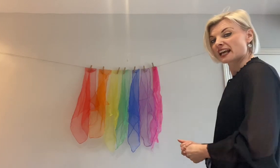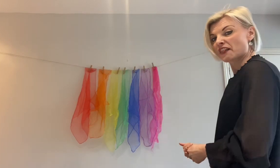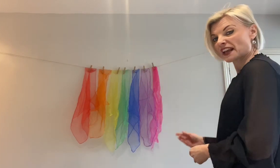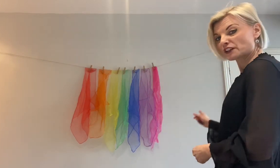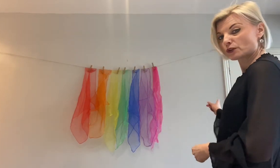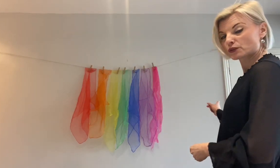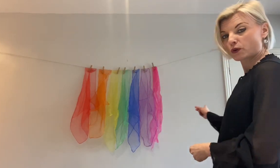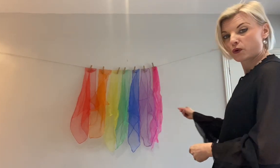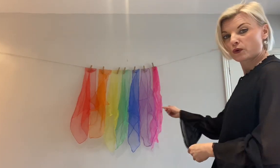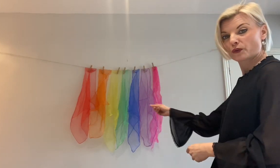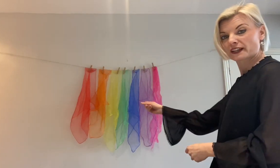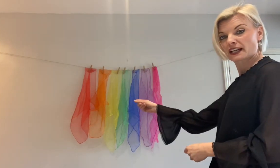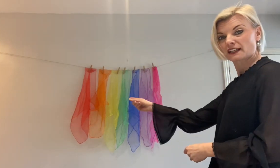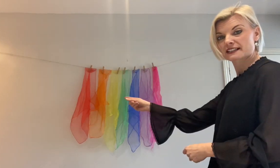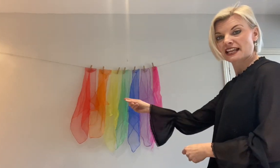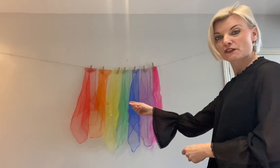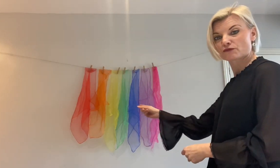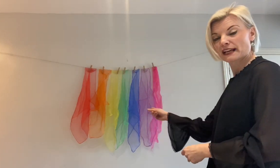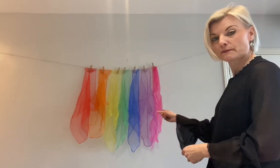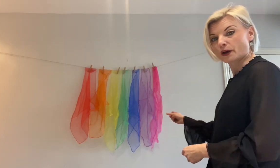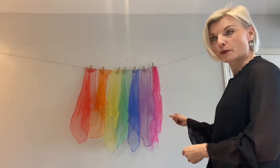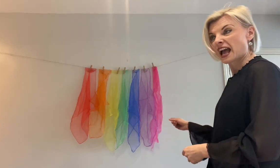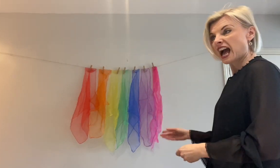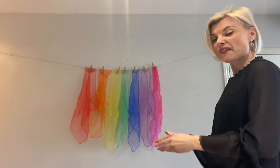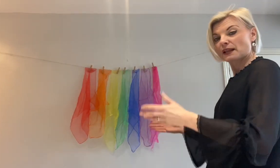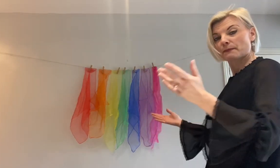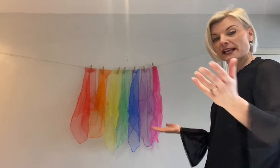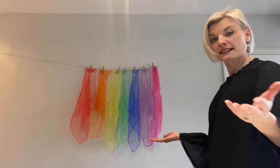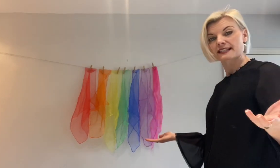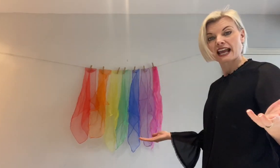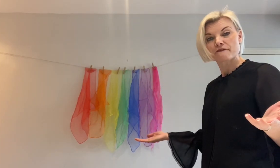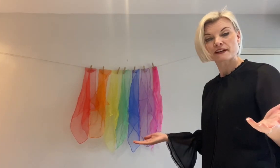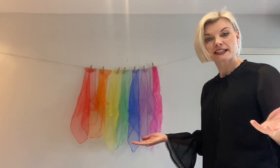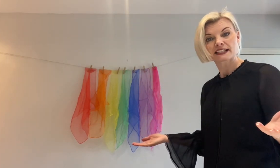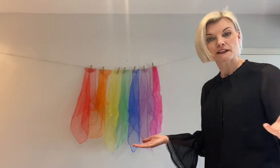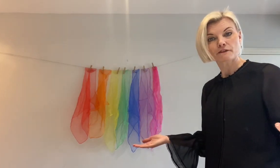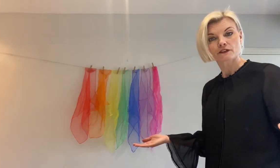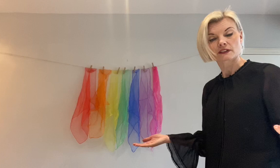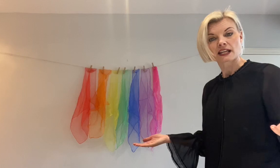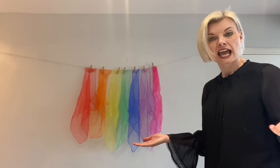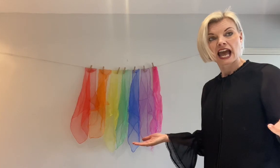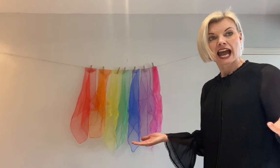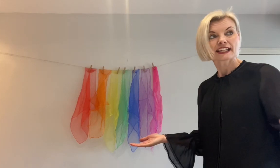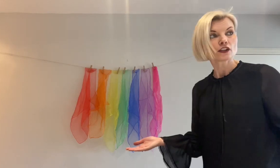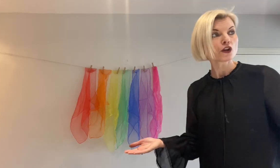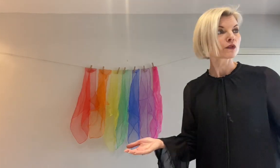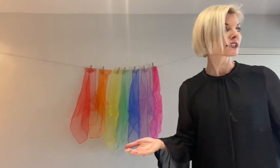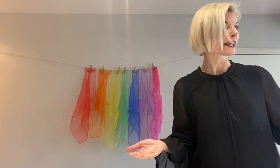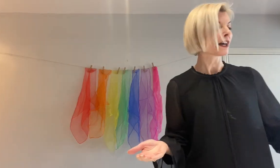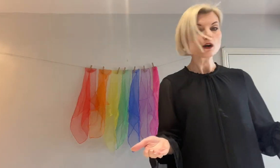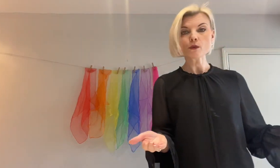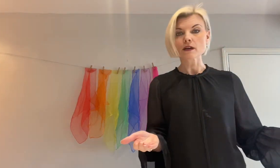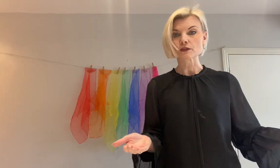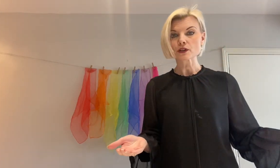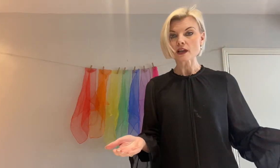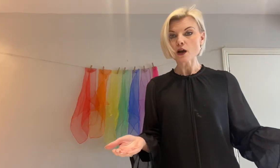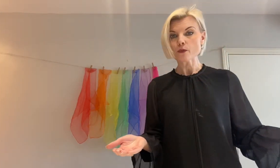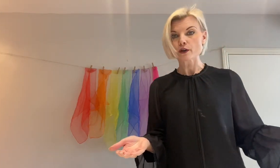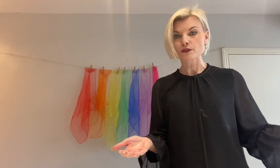They used all the colours in the rainbow and they painted everything different. And it looks like our world, because our world's all